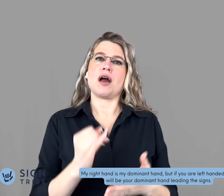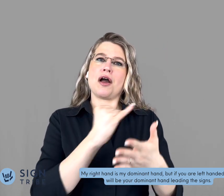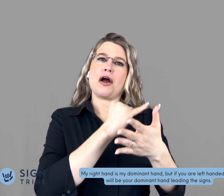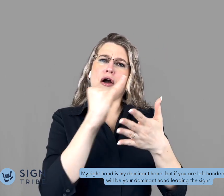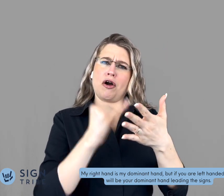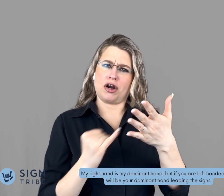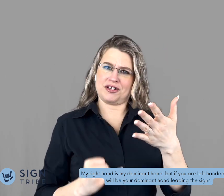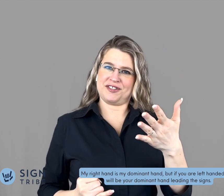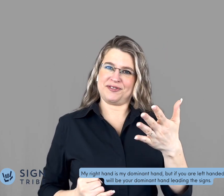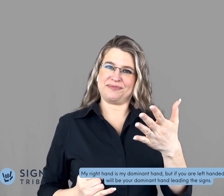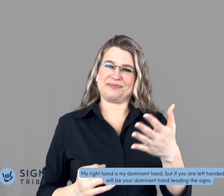Art.